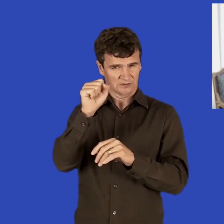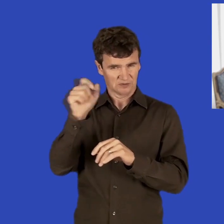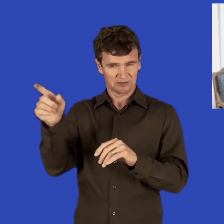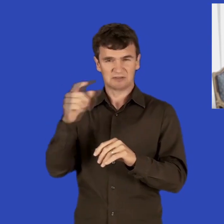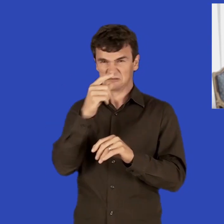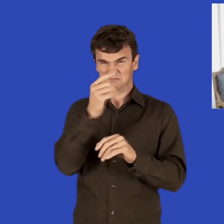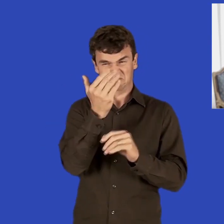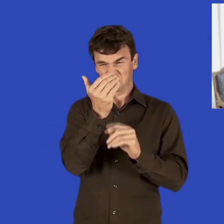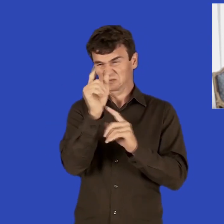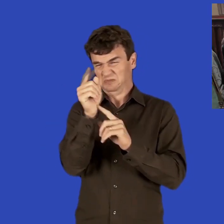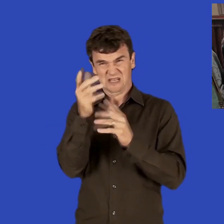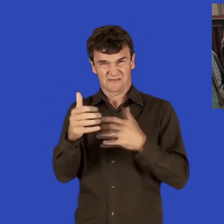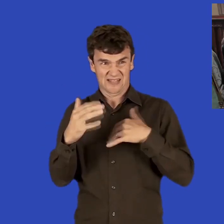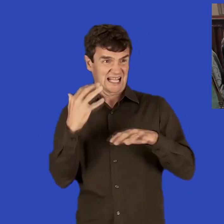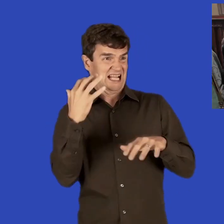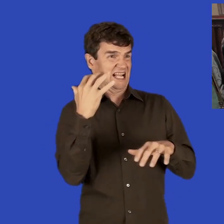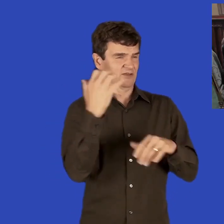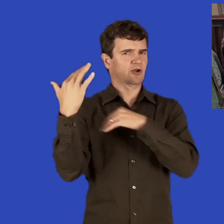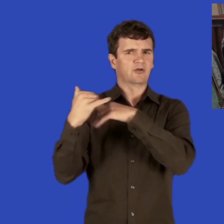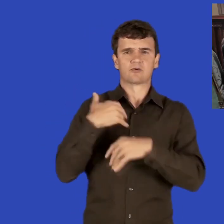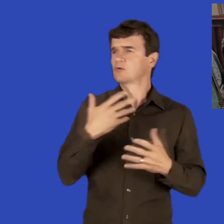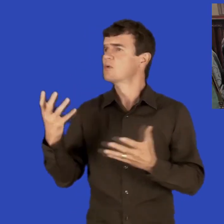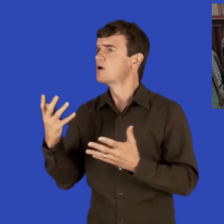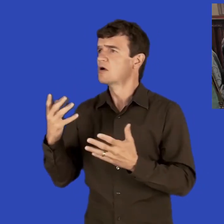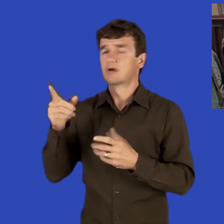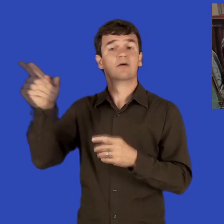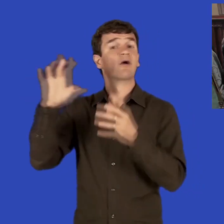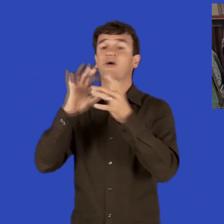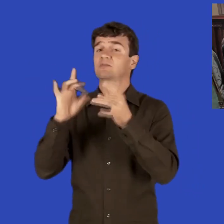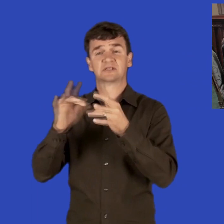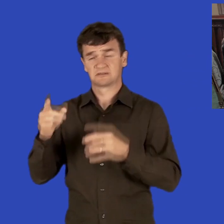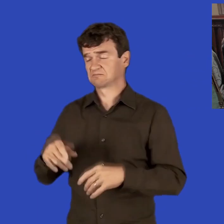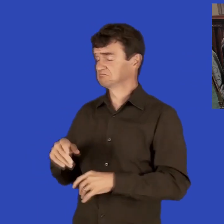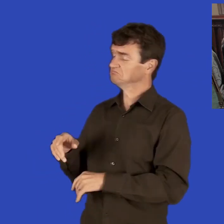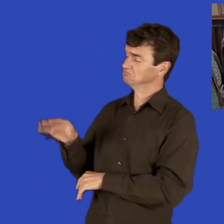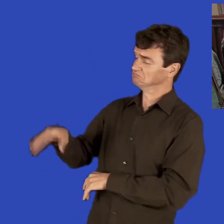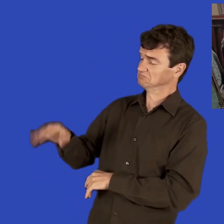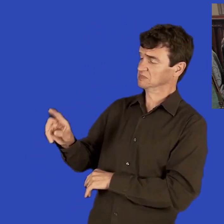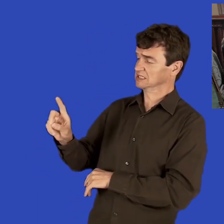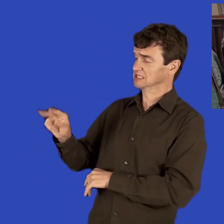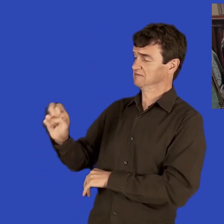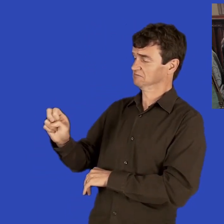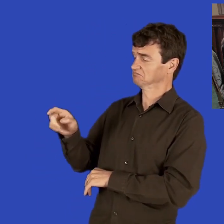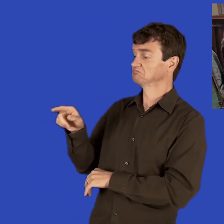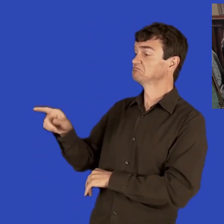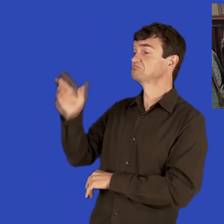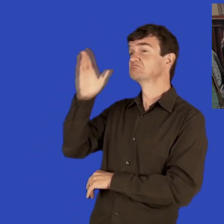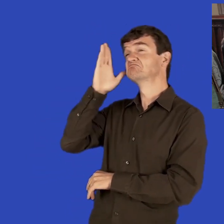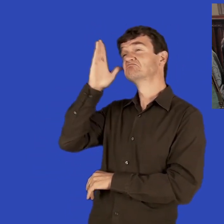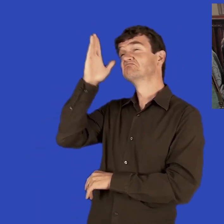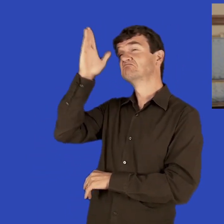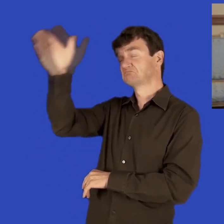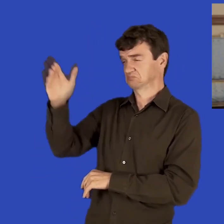simple conversation that he had with me. And he took me aside and he I think it was probably in the last 15 or 20 minutes that I